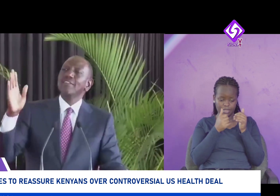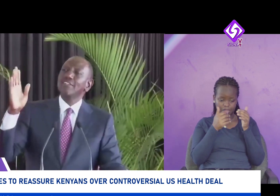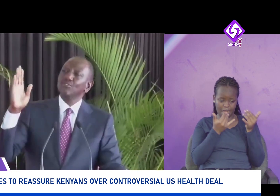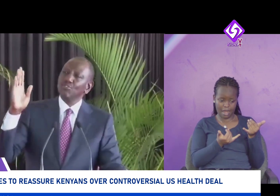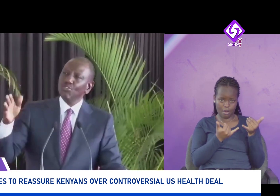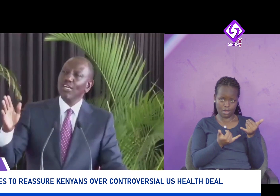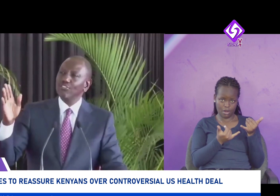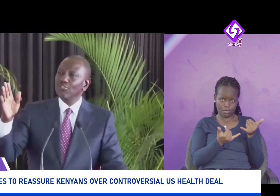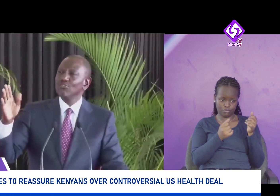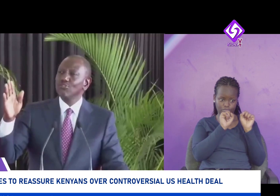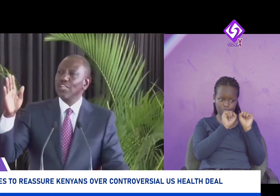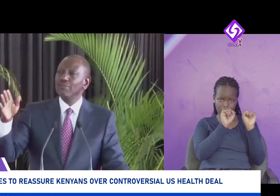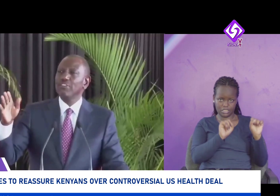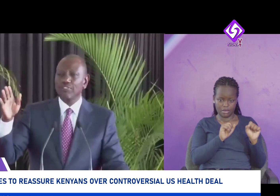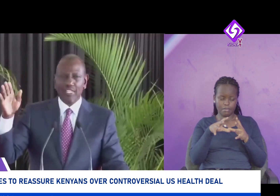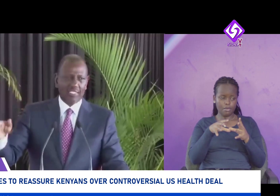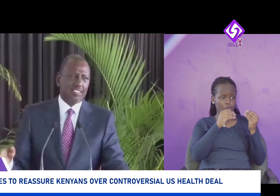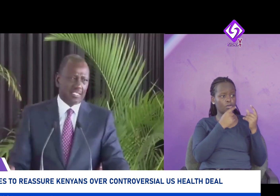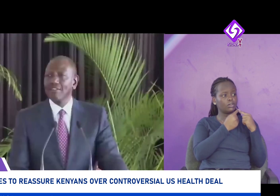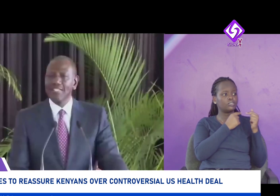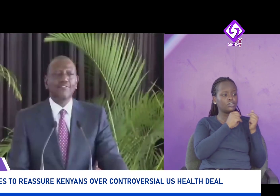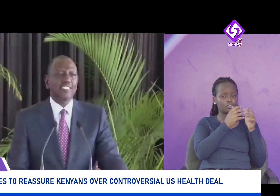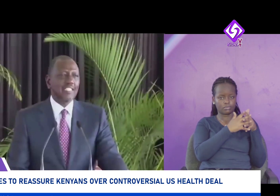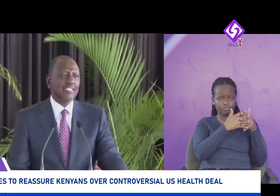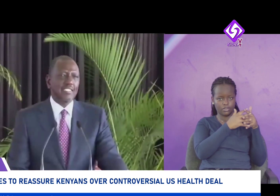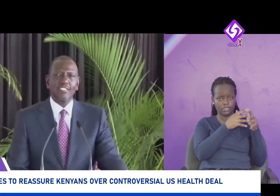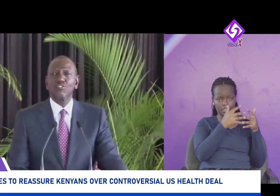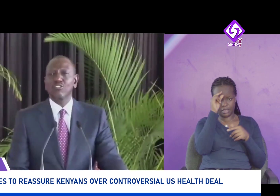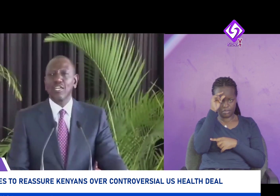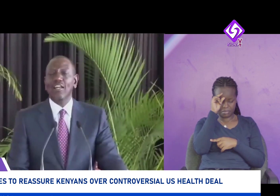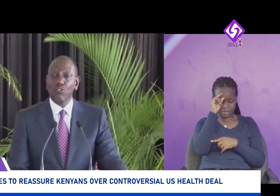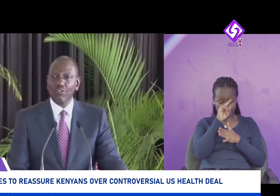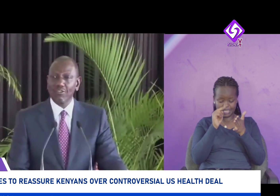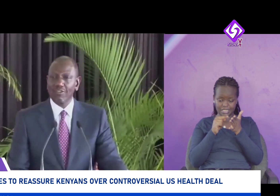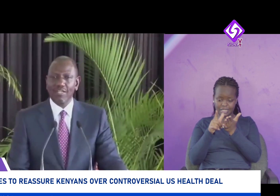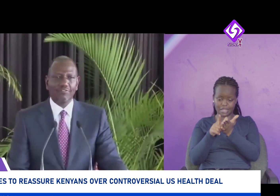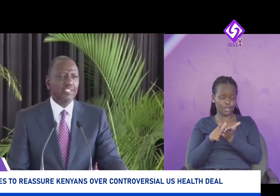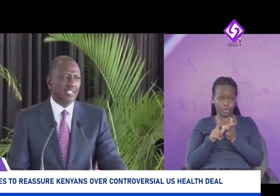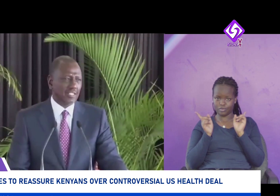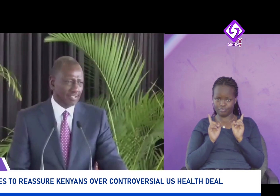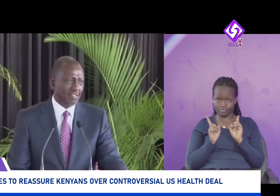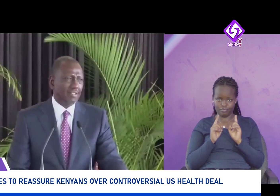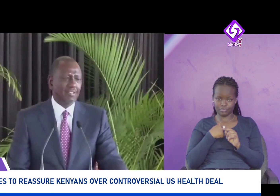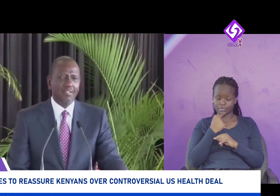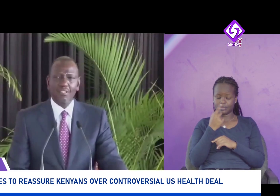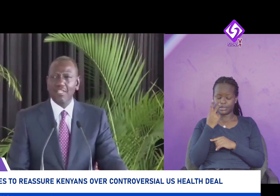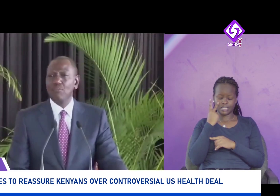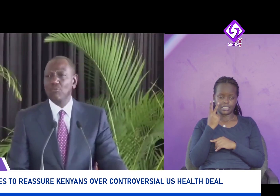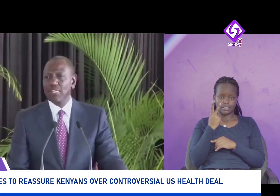they should go and talk to the government of the United States. This facility is not alone. I have seen some